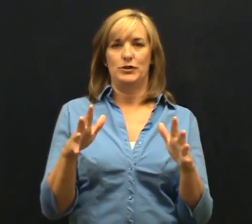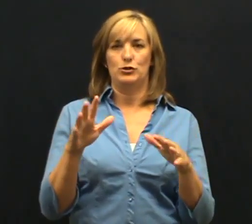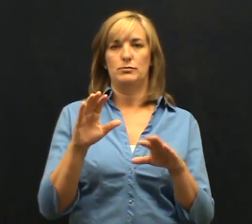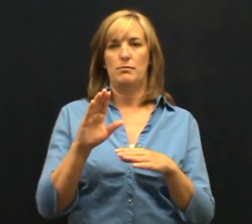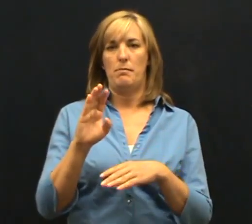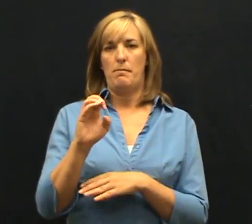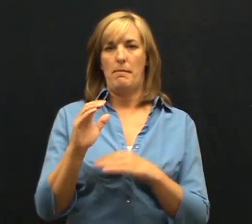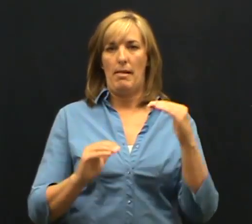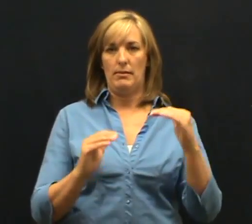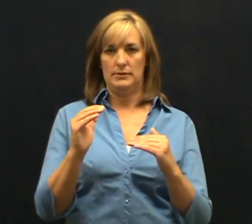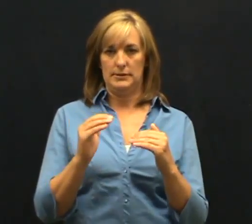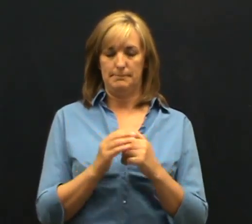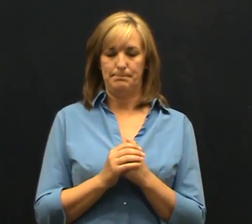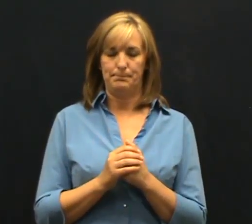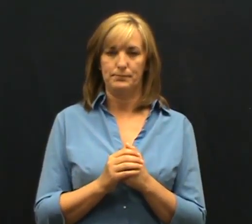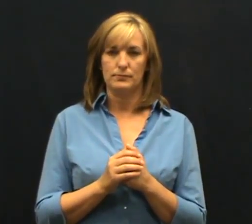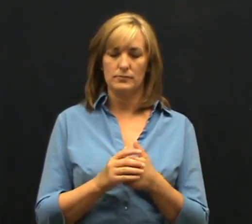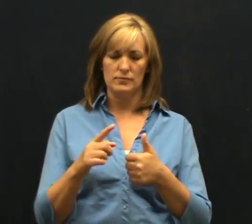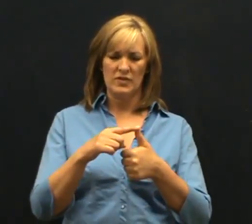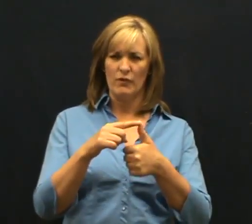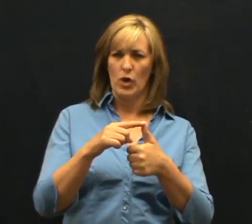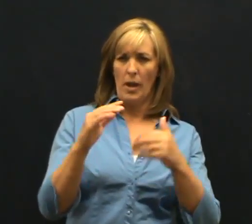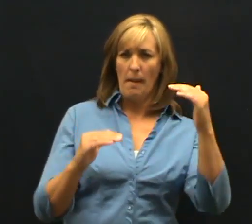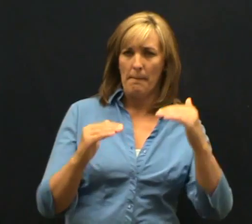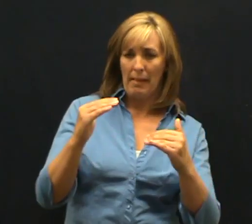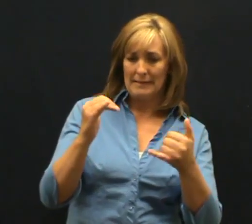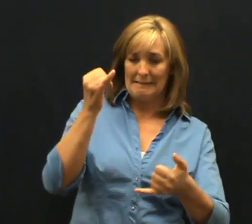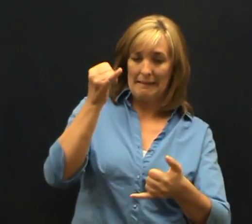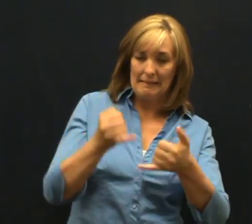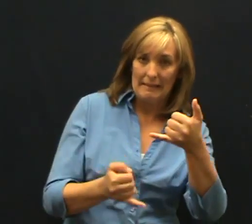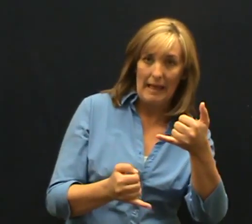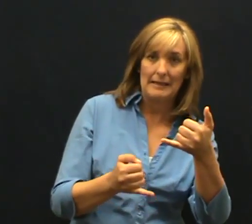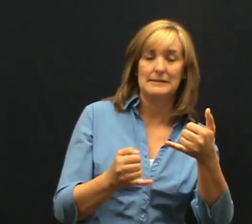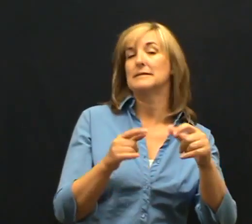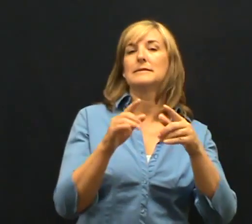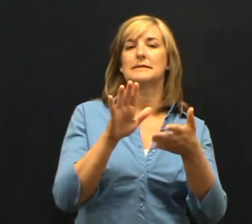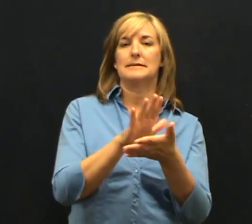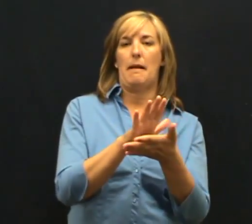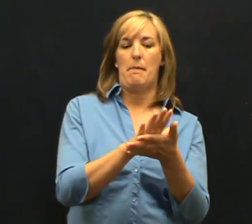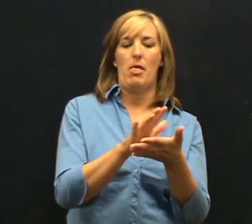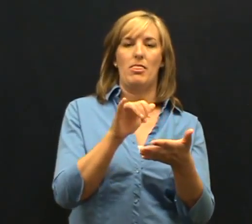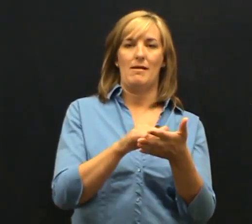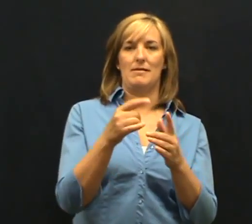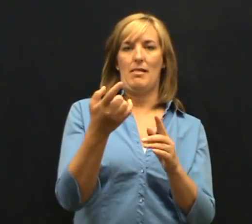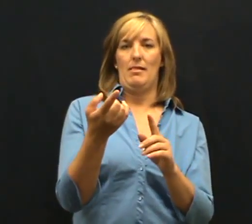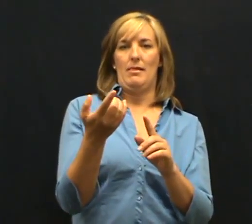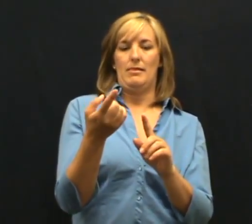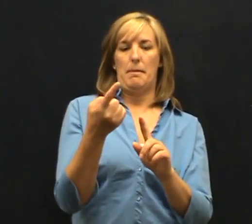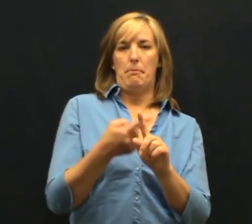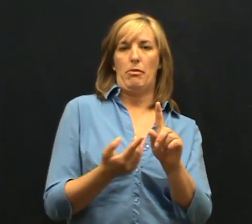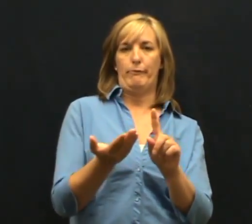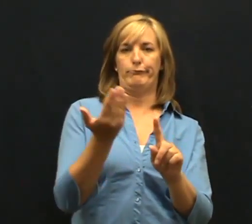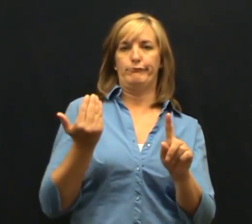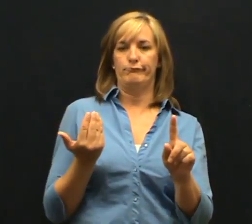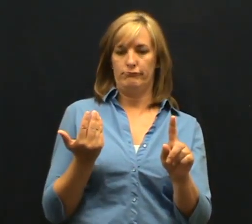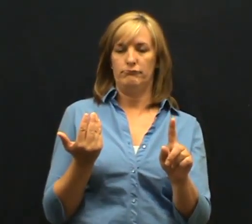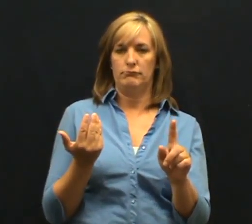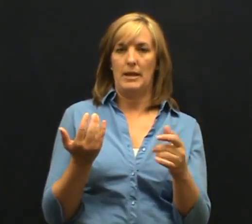statement is what your ending balance was last month. It's now the beginning balance this month.